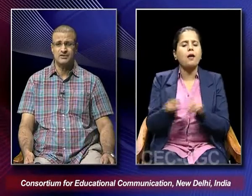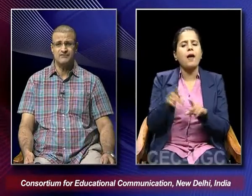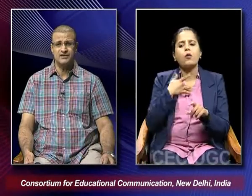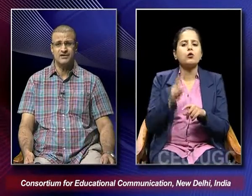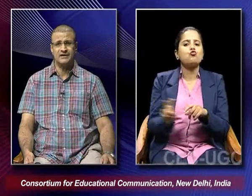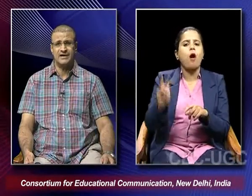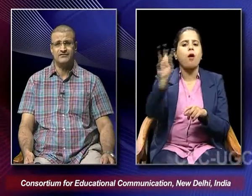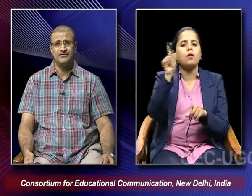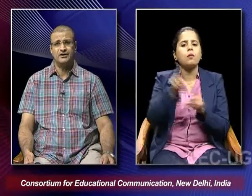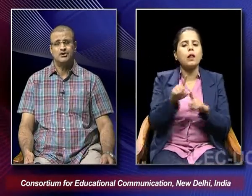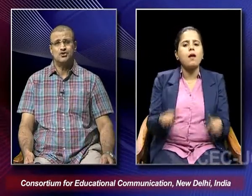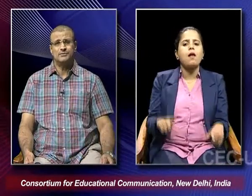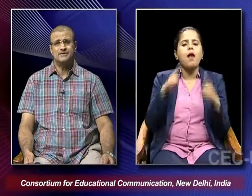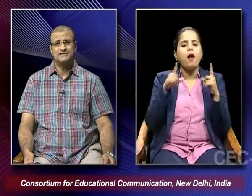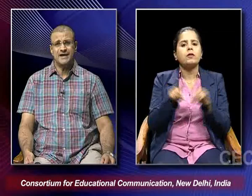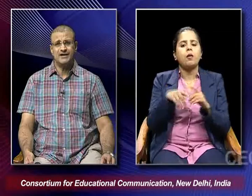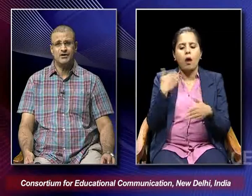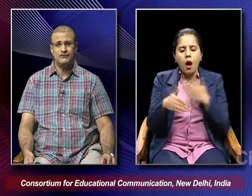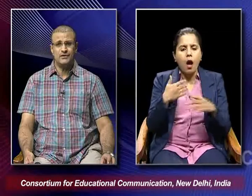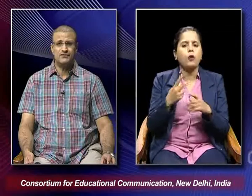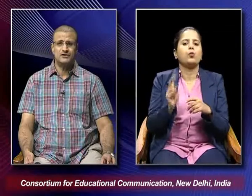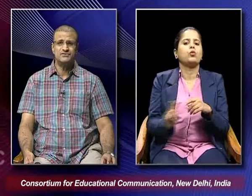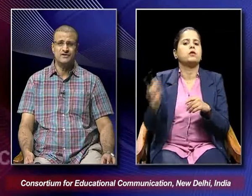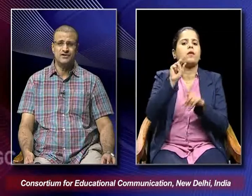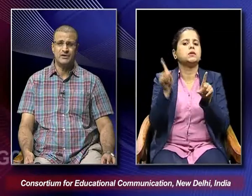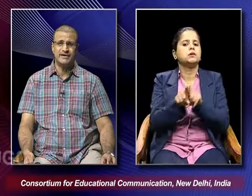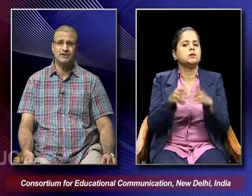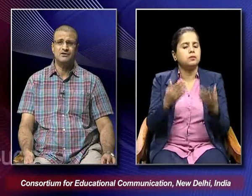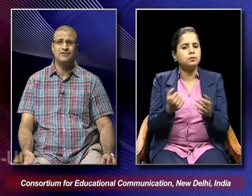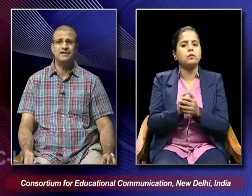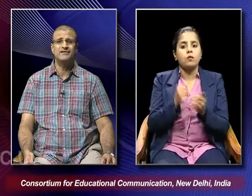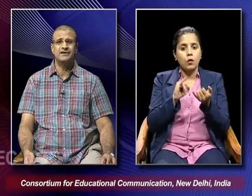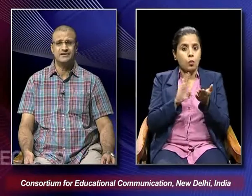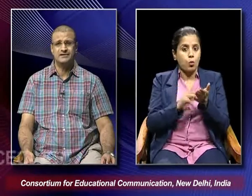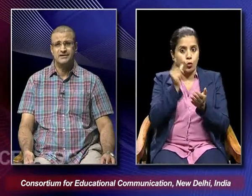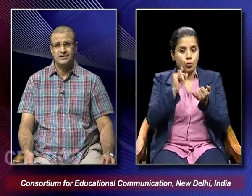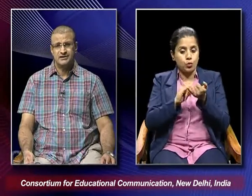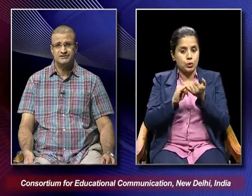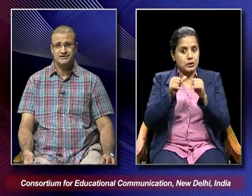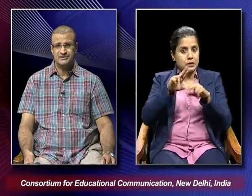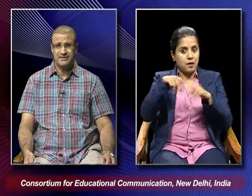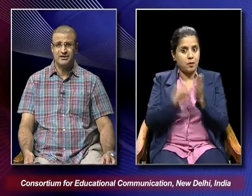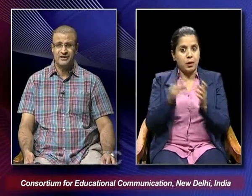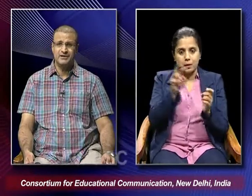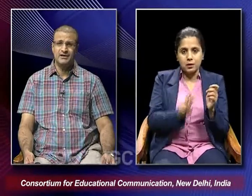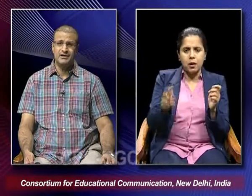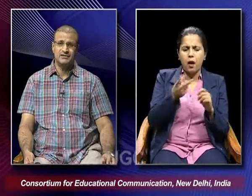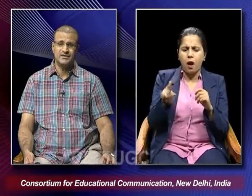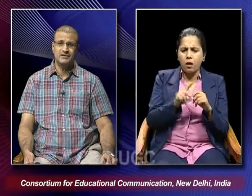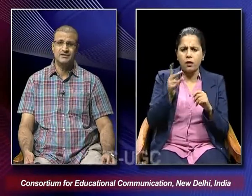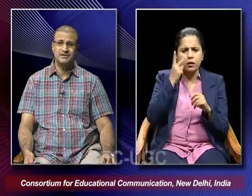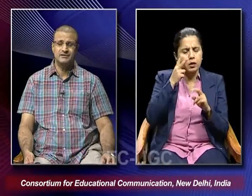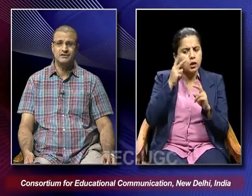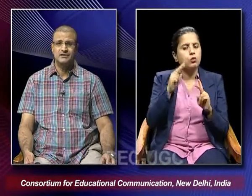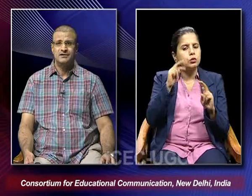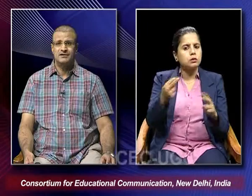a traveler in life. So this idea of philosophy or idea of life and death is time and again